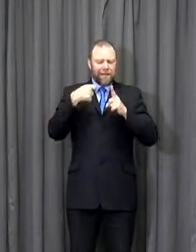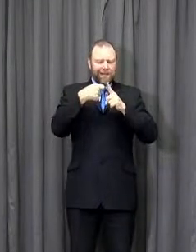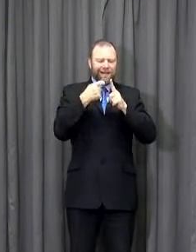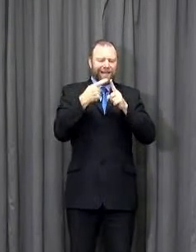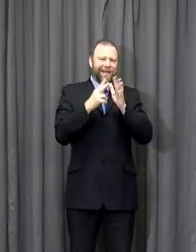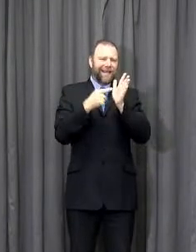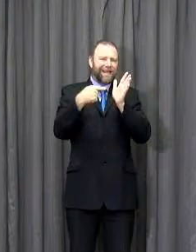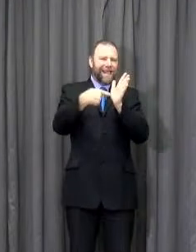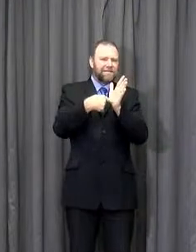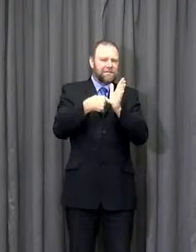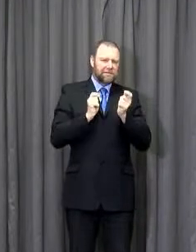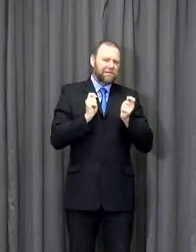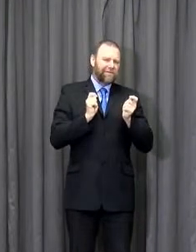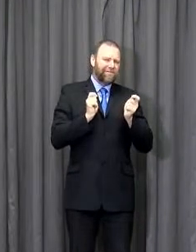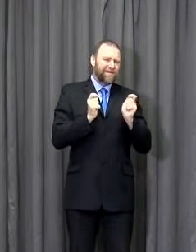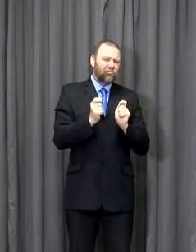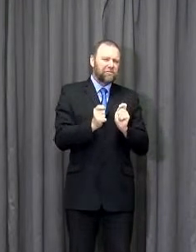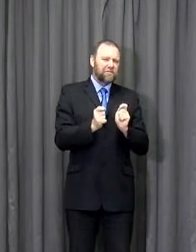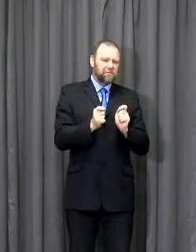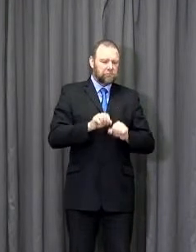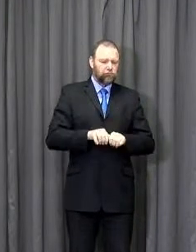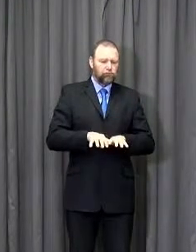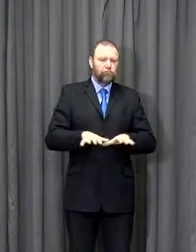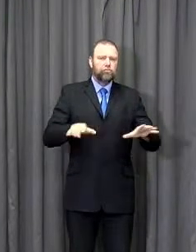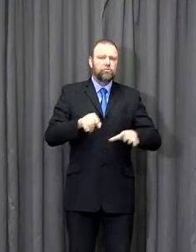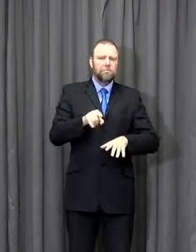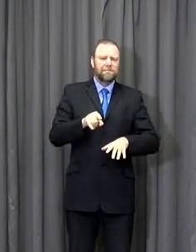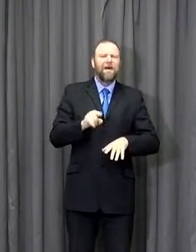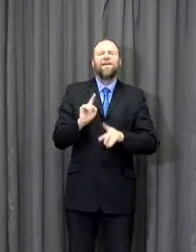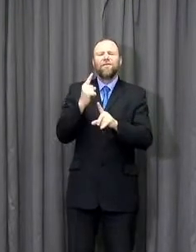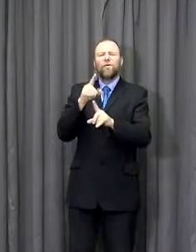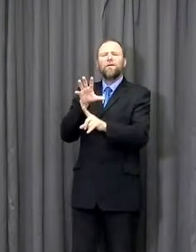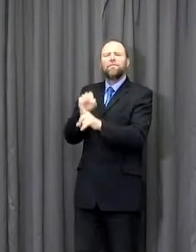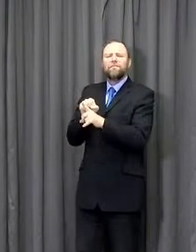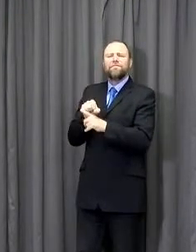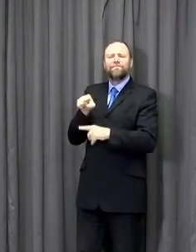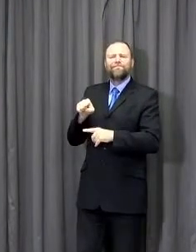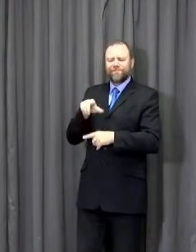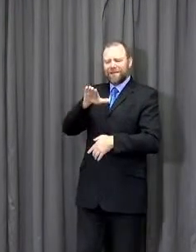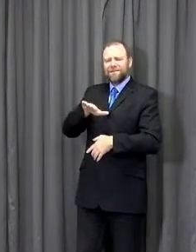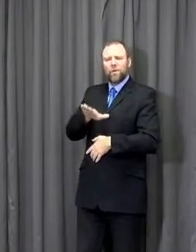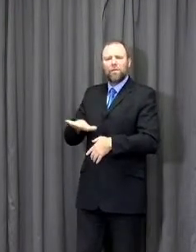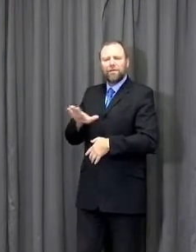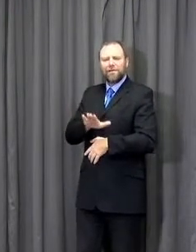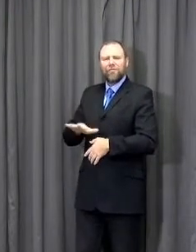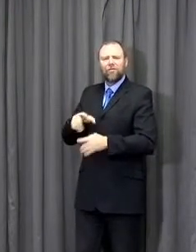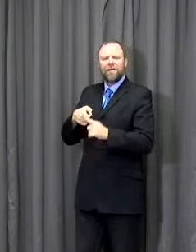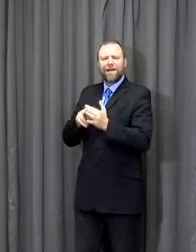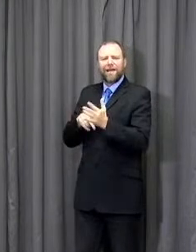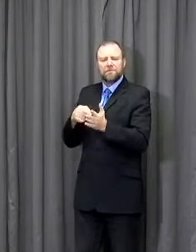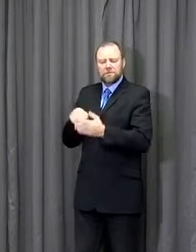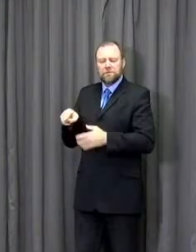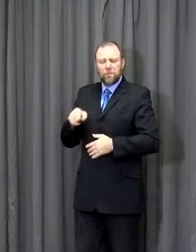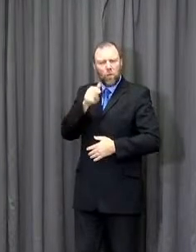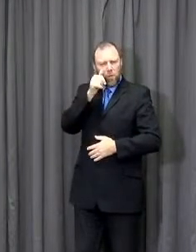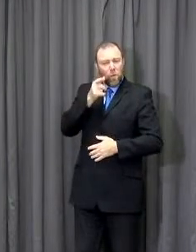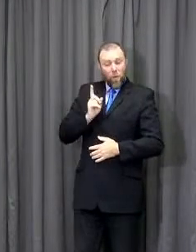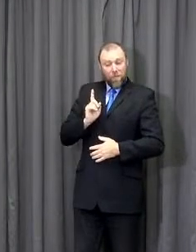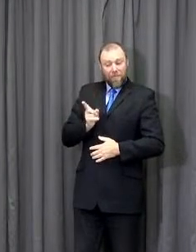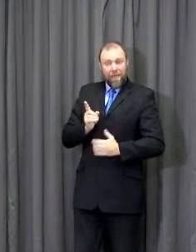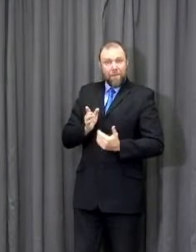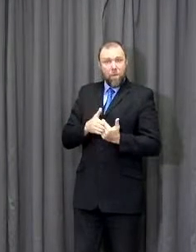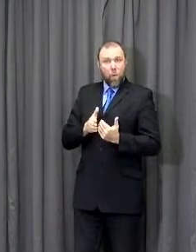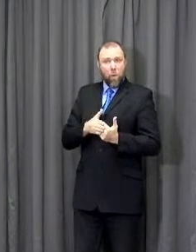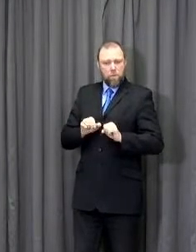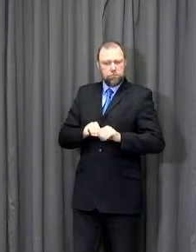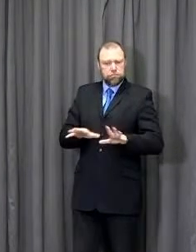since it was first picked up in southeast England. As you know, changes in this particular strain have made it more contagious than the forms